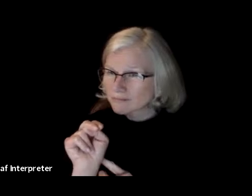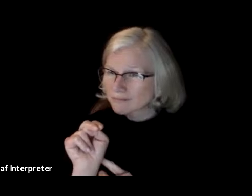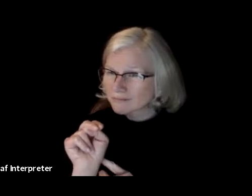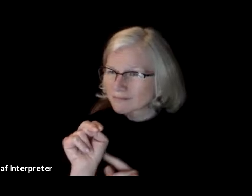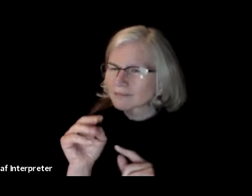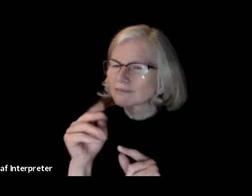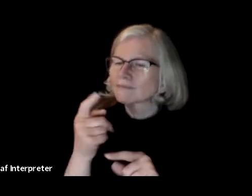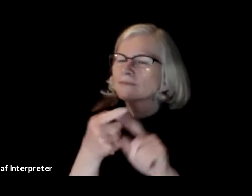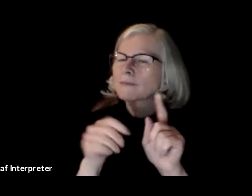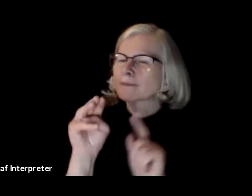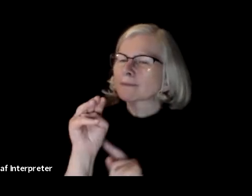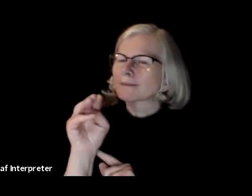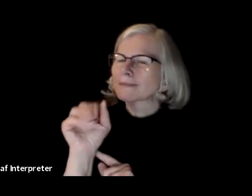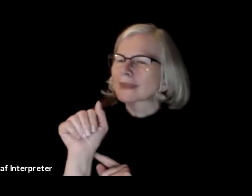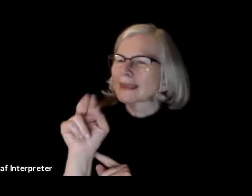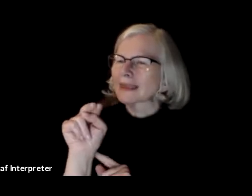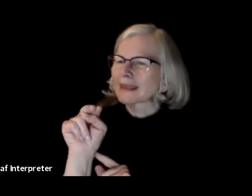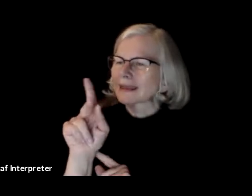open.